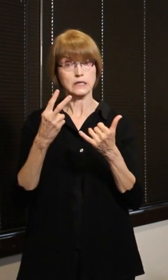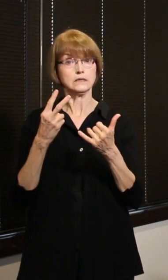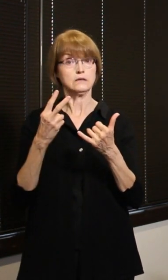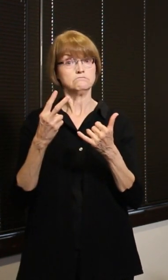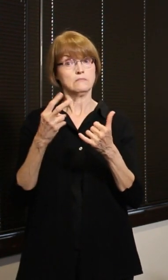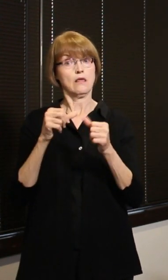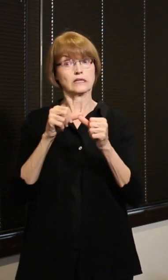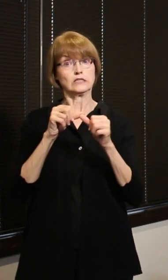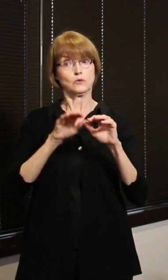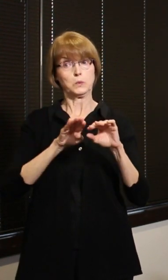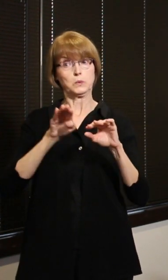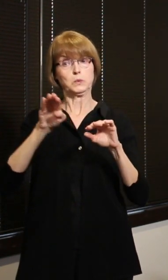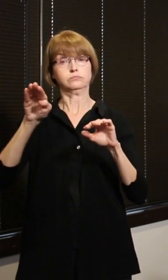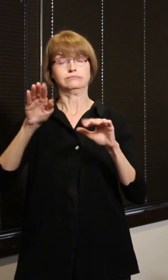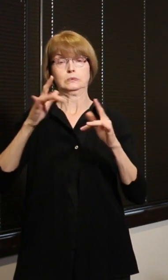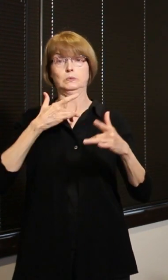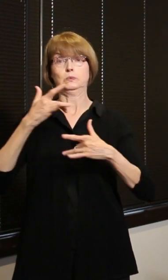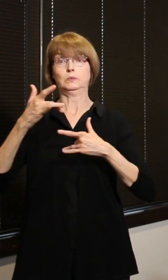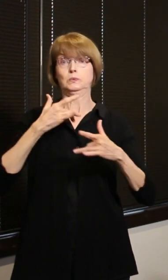time.